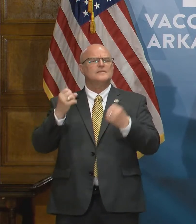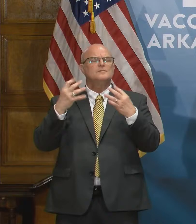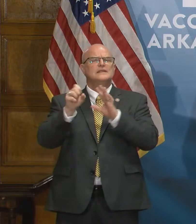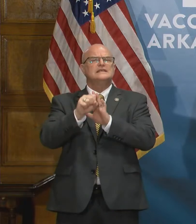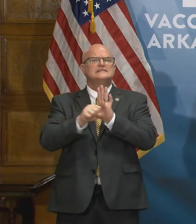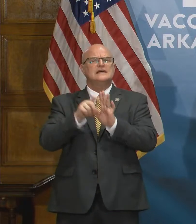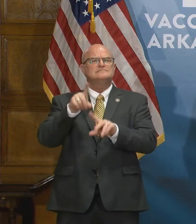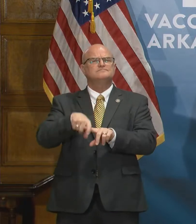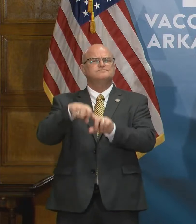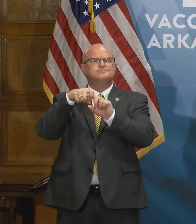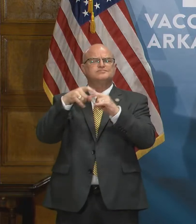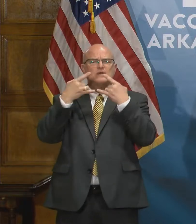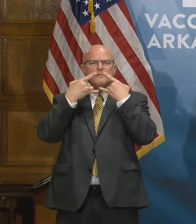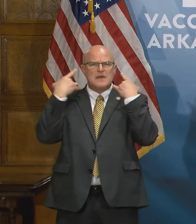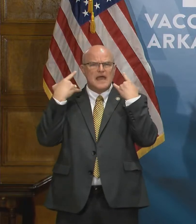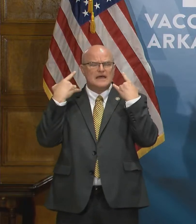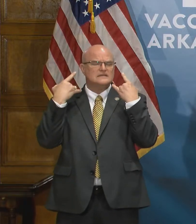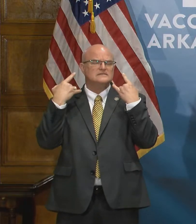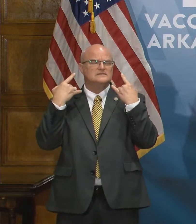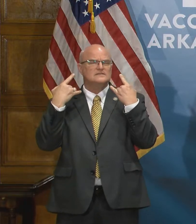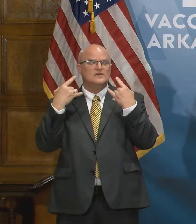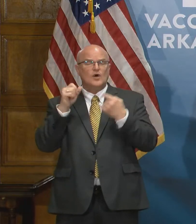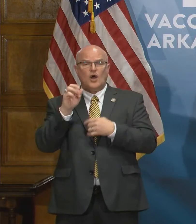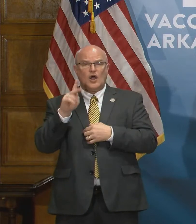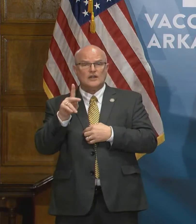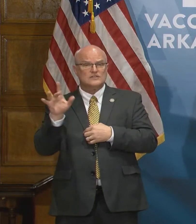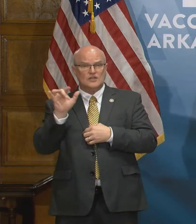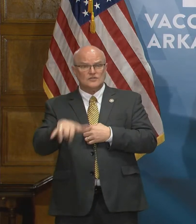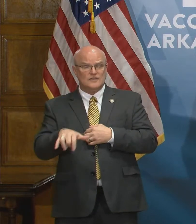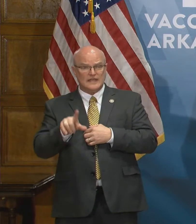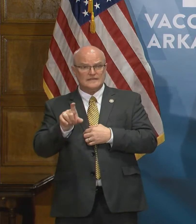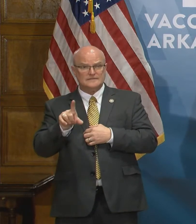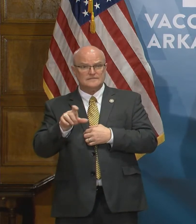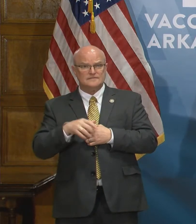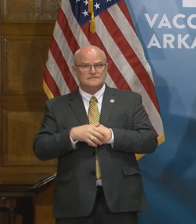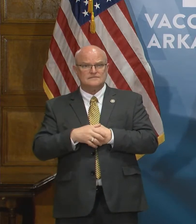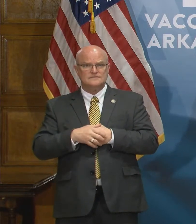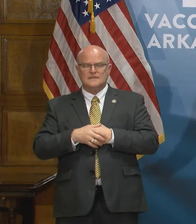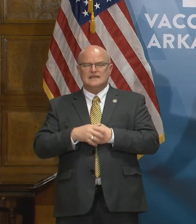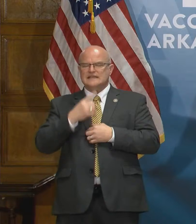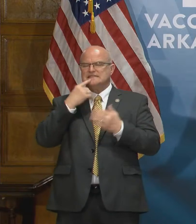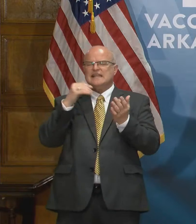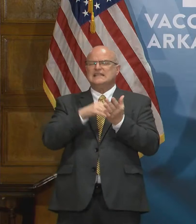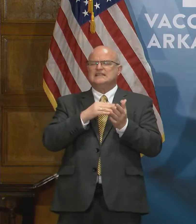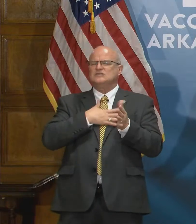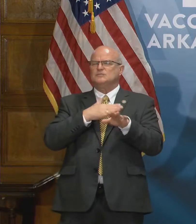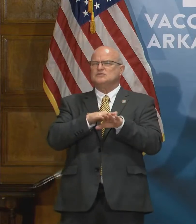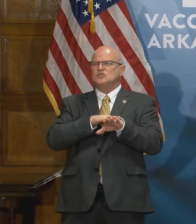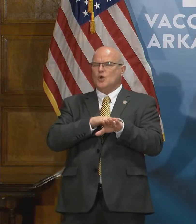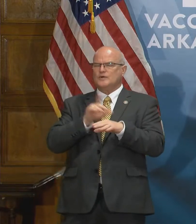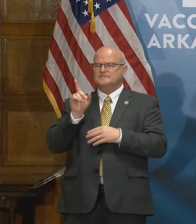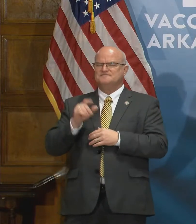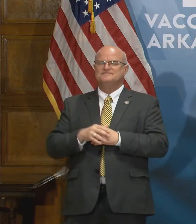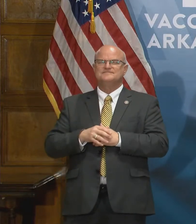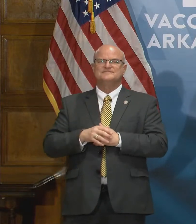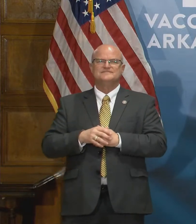putting a hold on gas tax. Is Arkansas looking to do anything like that? I'm sorry, you're gonna have to say that again a little bit slower.